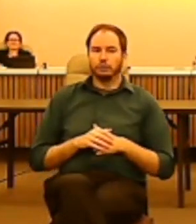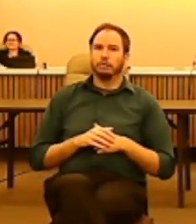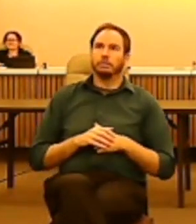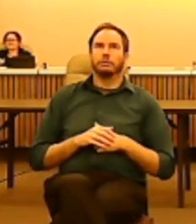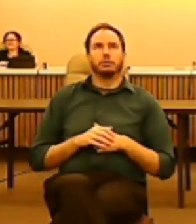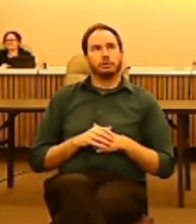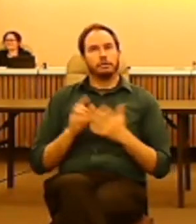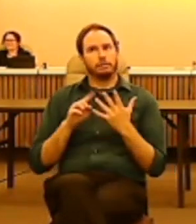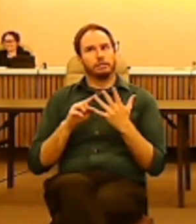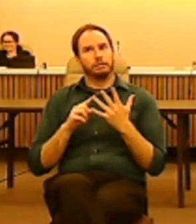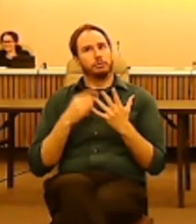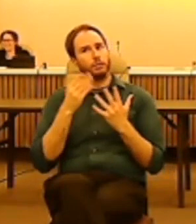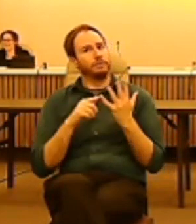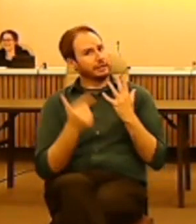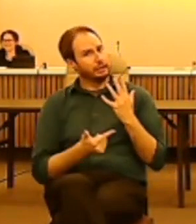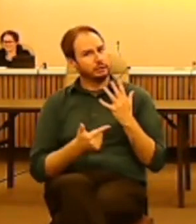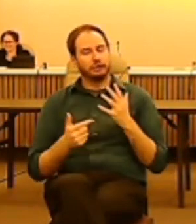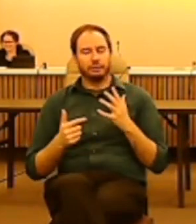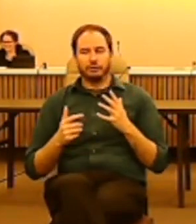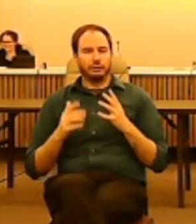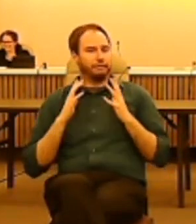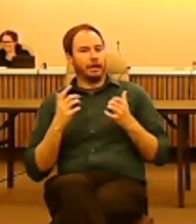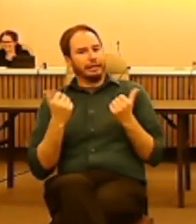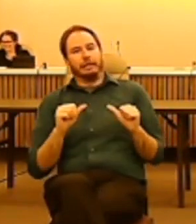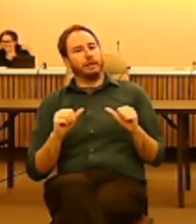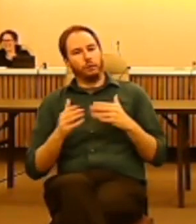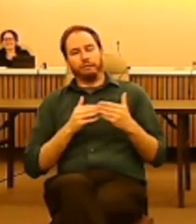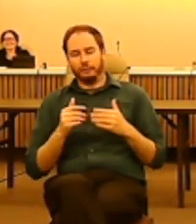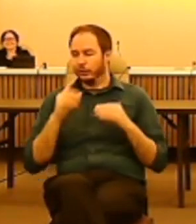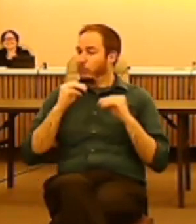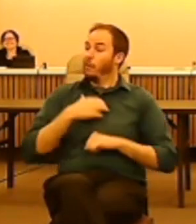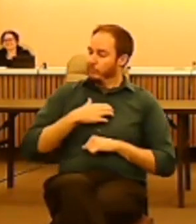Moved by Millie, seconded by Lisa. Fine. Anything. Hearing no